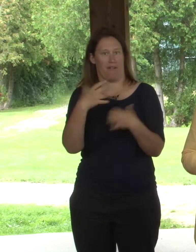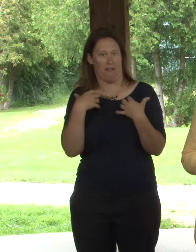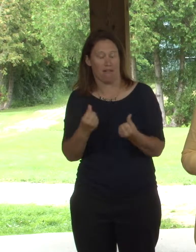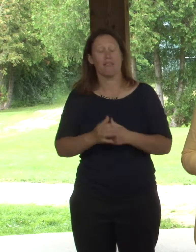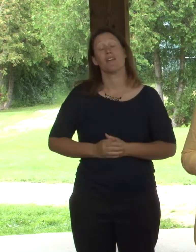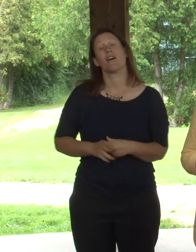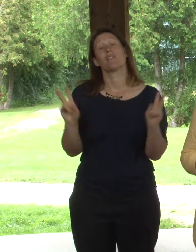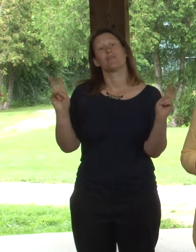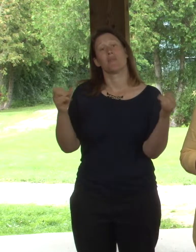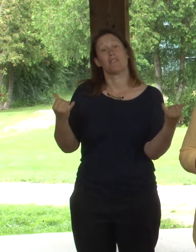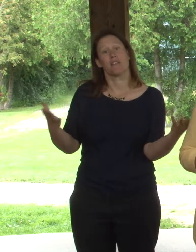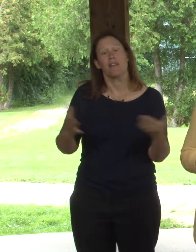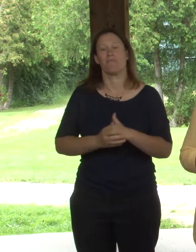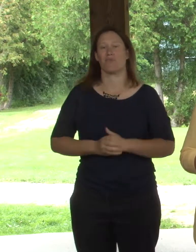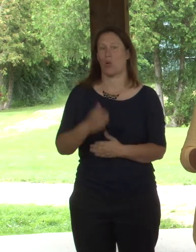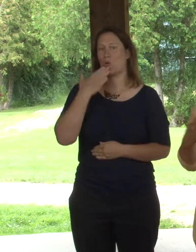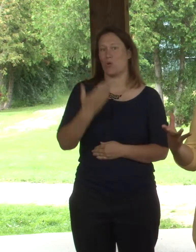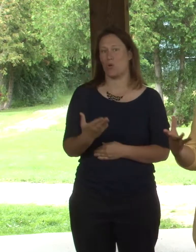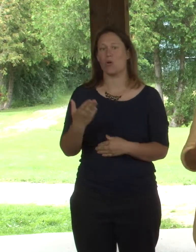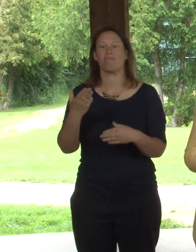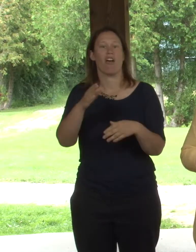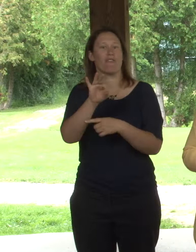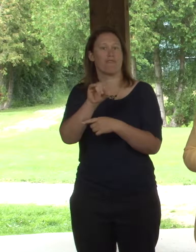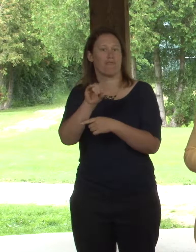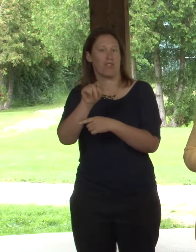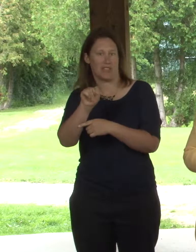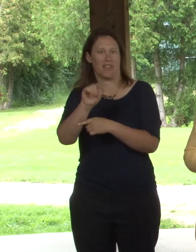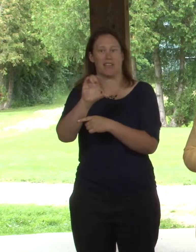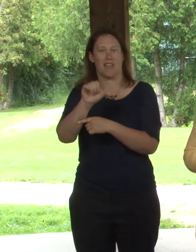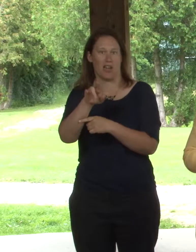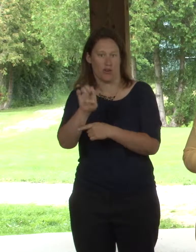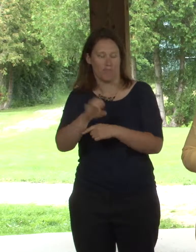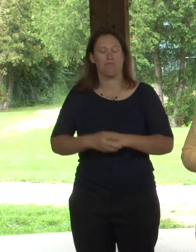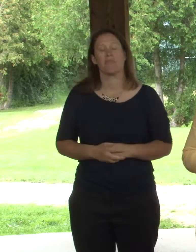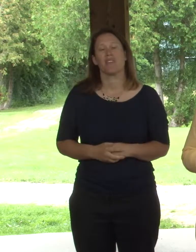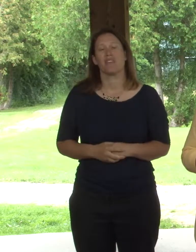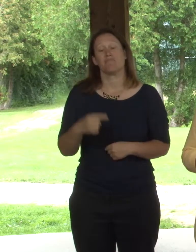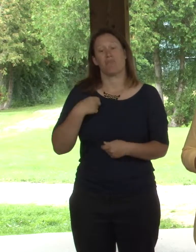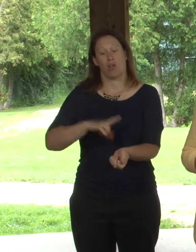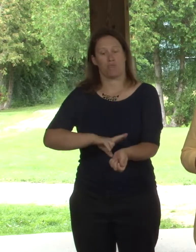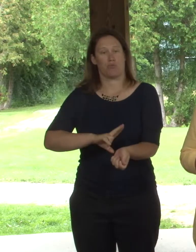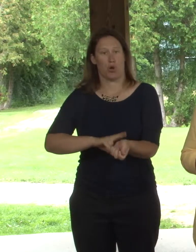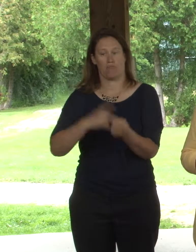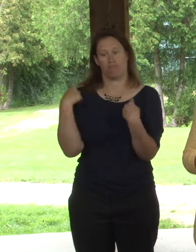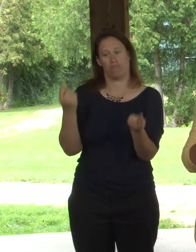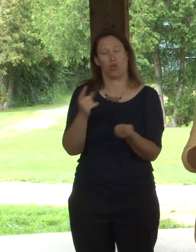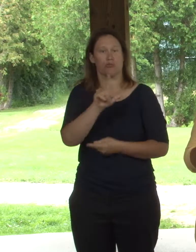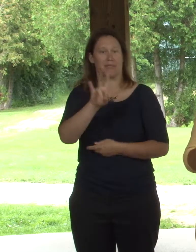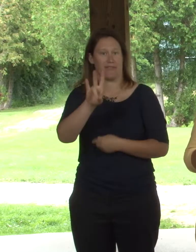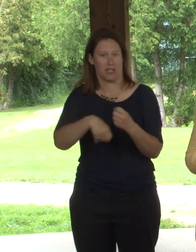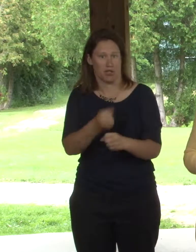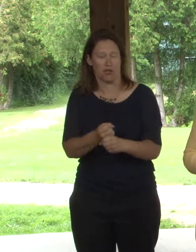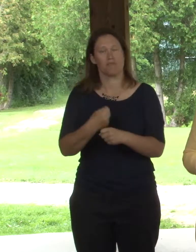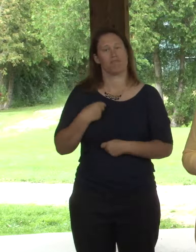to happy feet. And after being a registered nurse for 27 years, I've slowly started to realize how